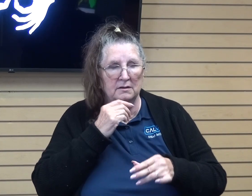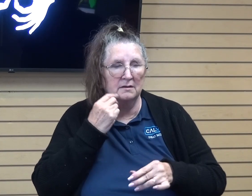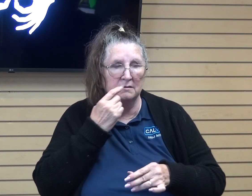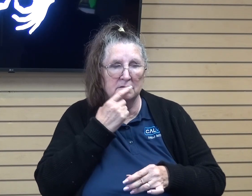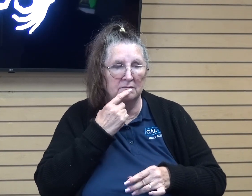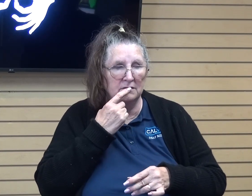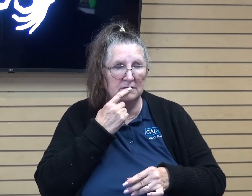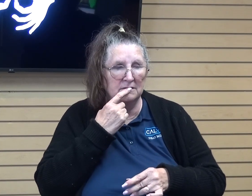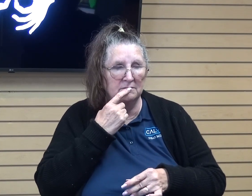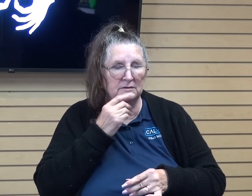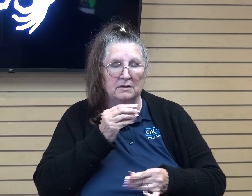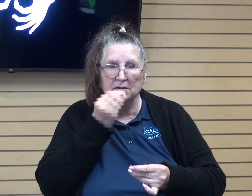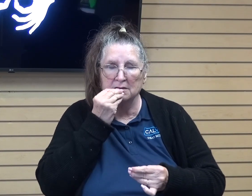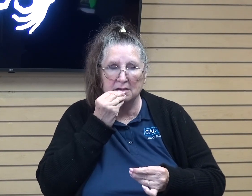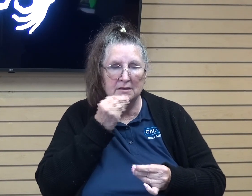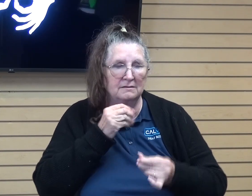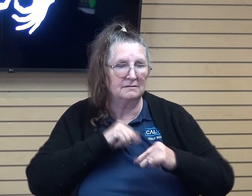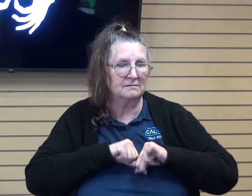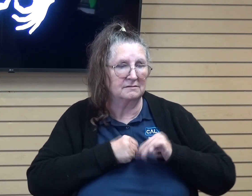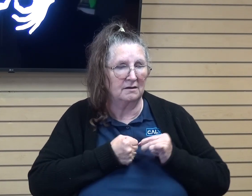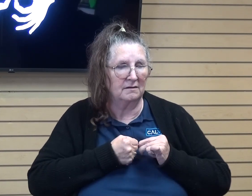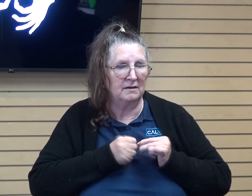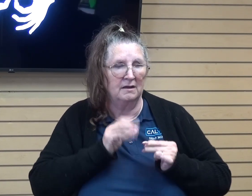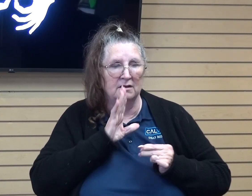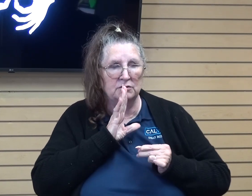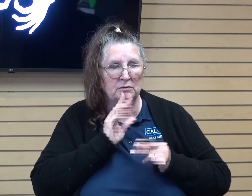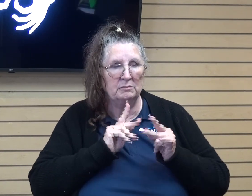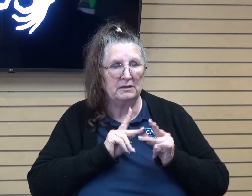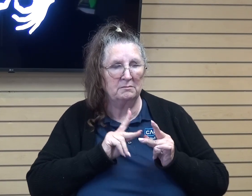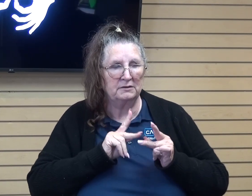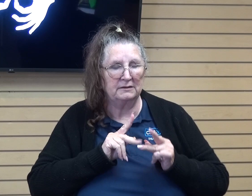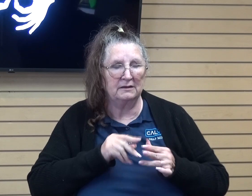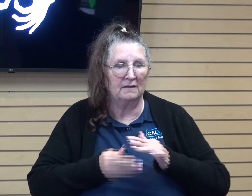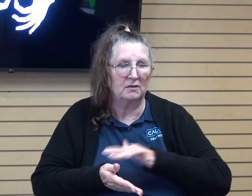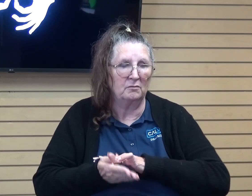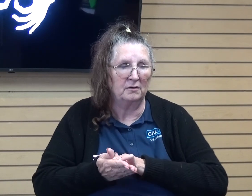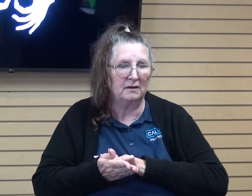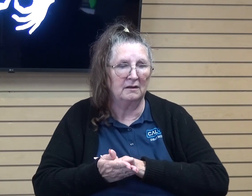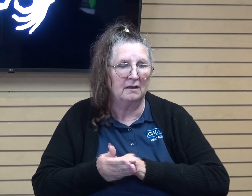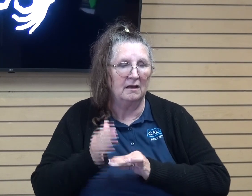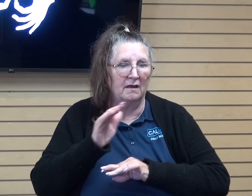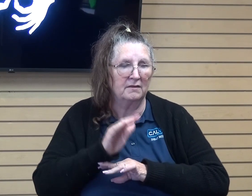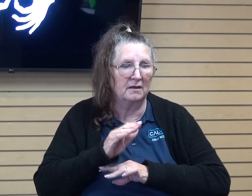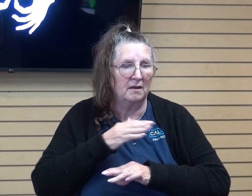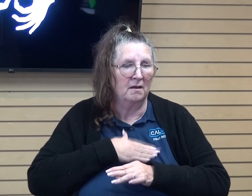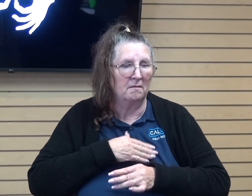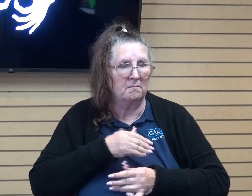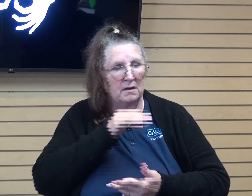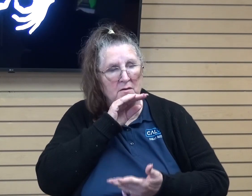I spoke to the people in the morning, and at the evening my wife died. And the next morning I did as I was